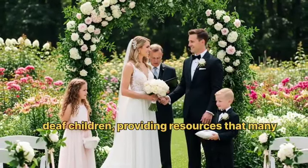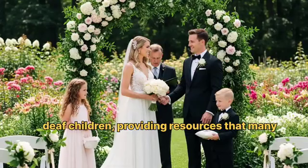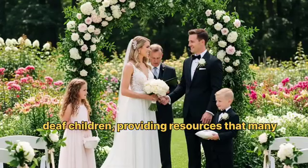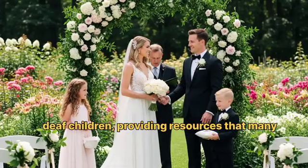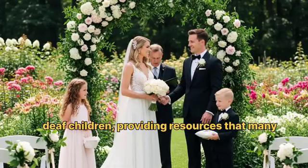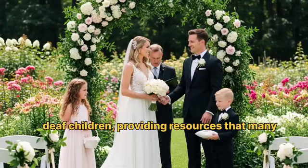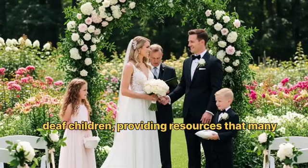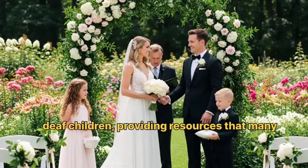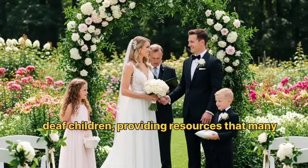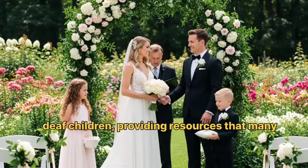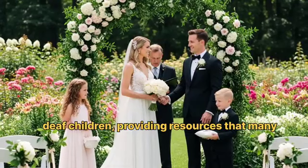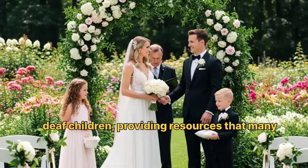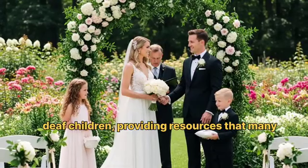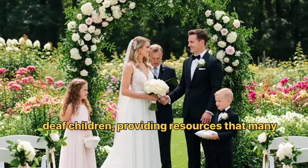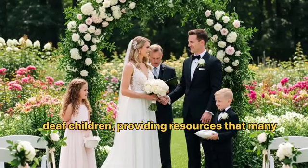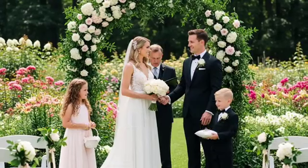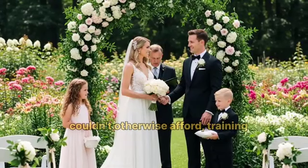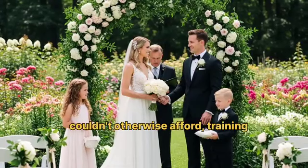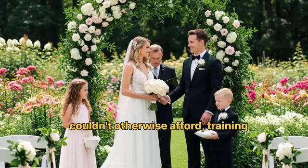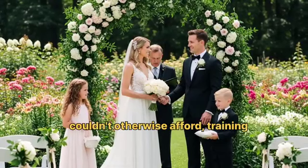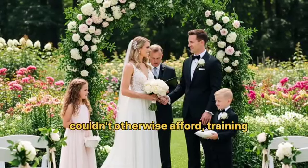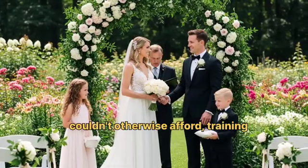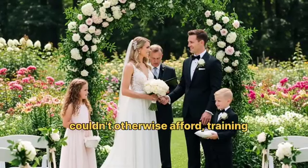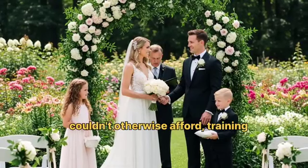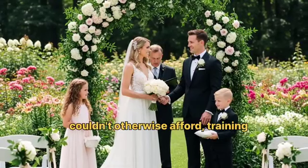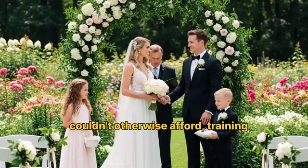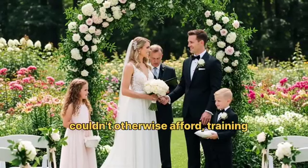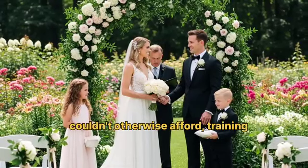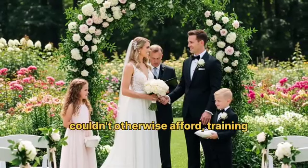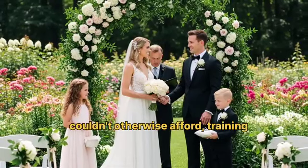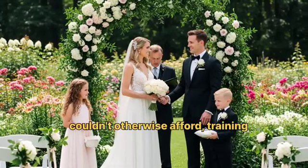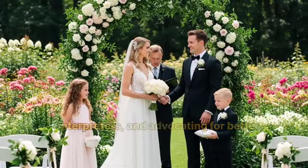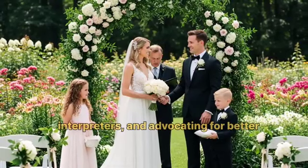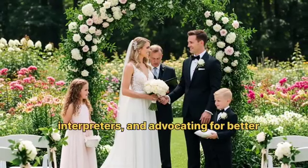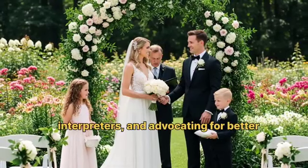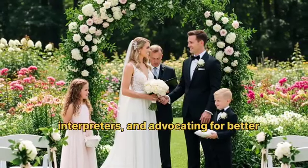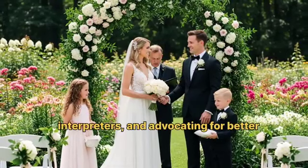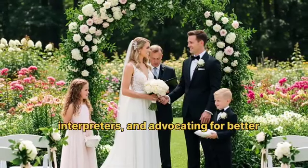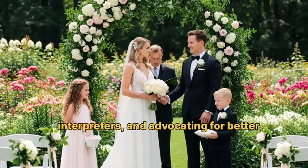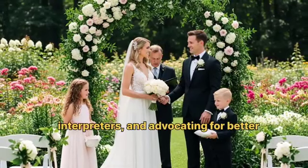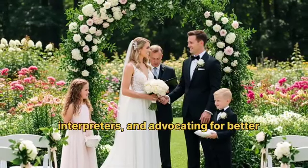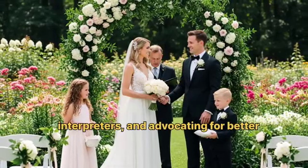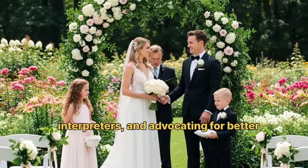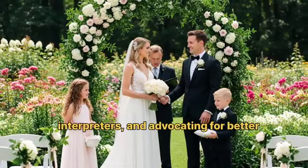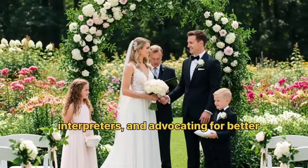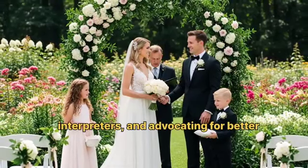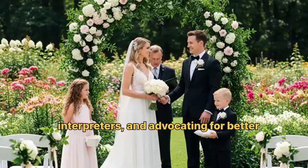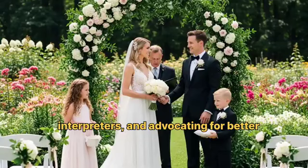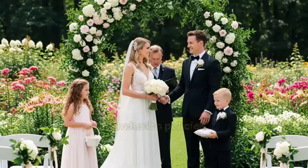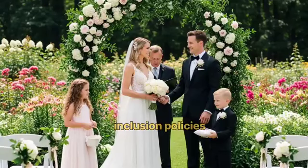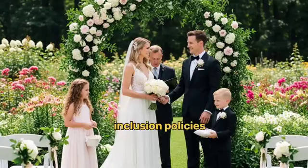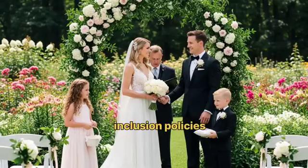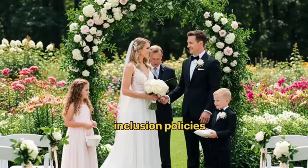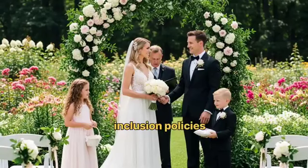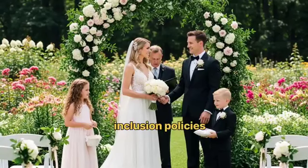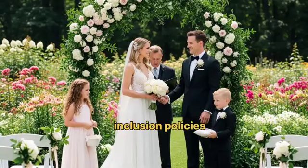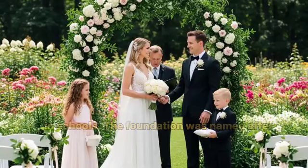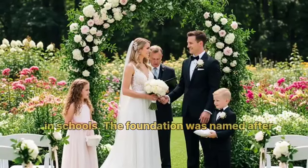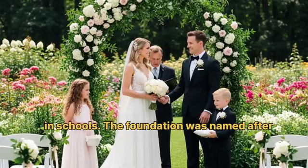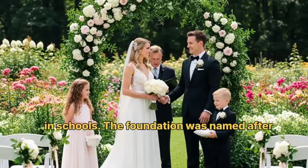children, providing resources that many couldn't otherwise afford, training interpreters, and advocating for better inclusion policies in